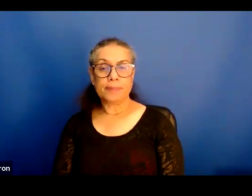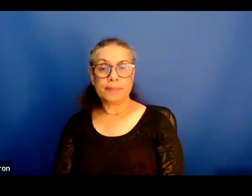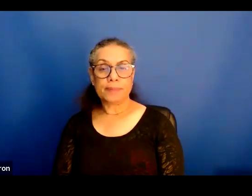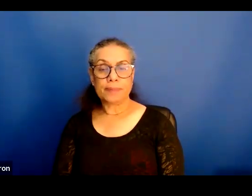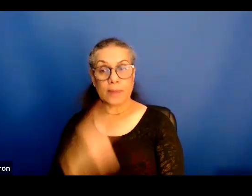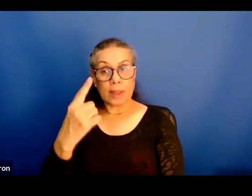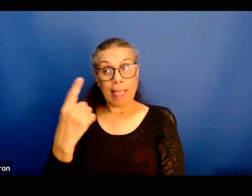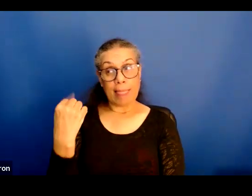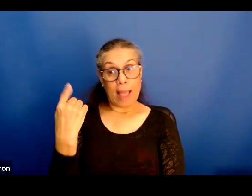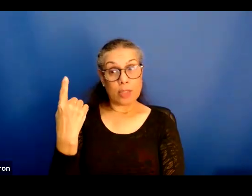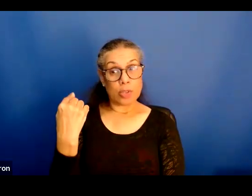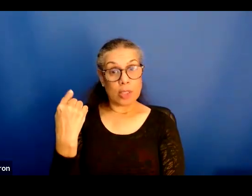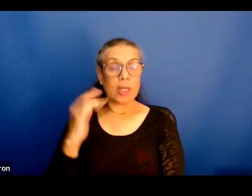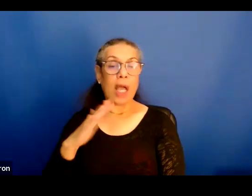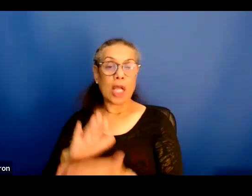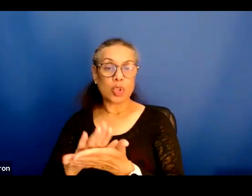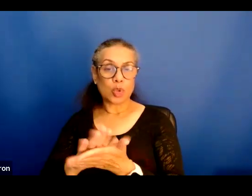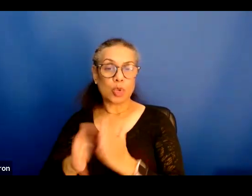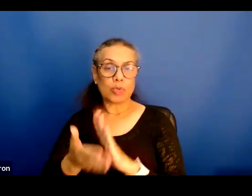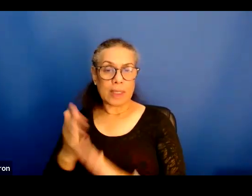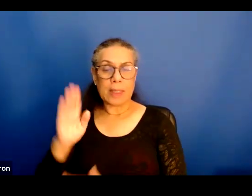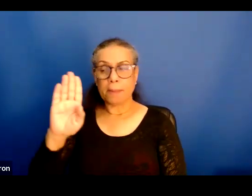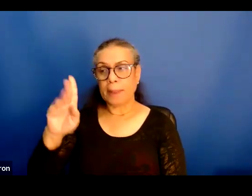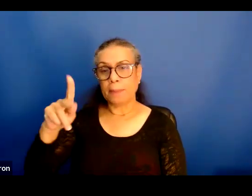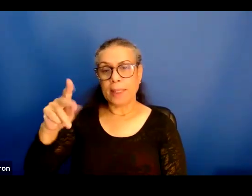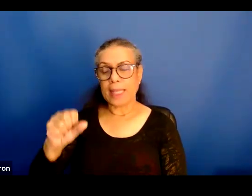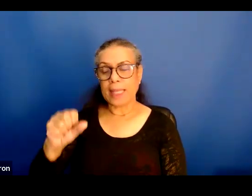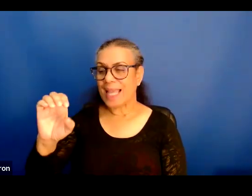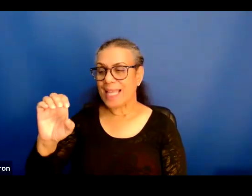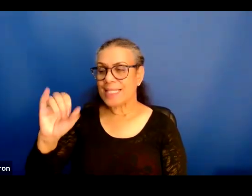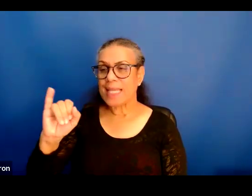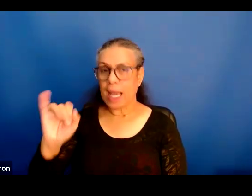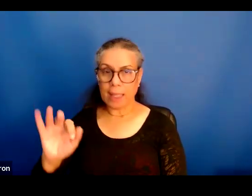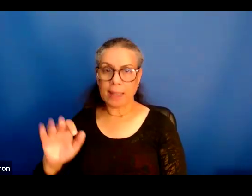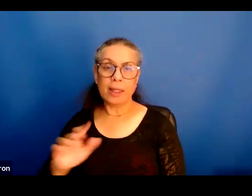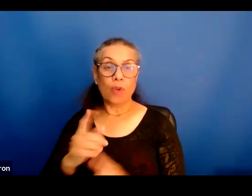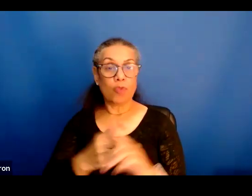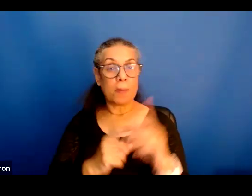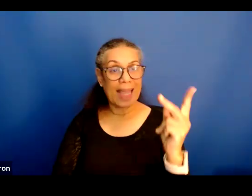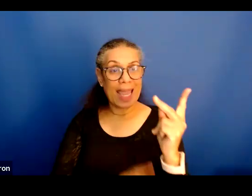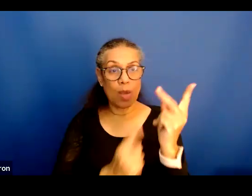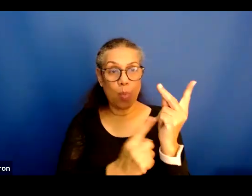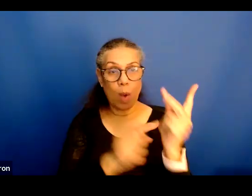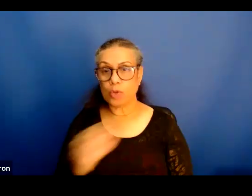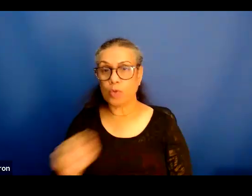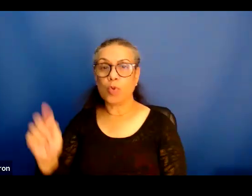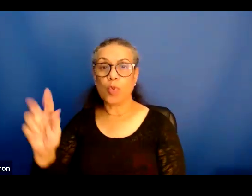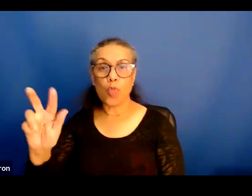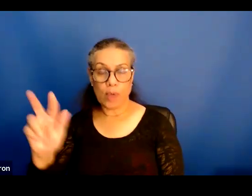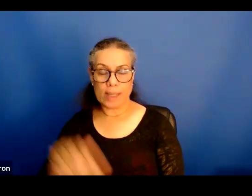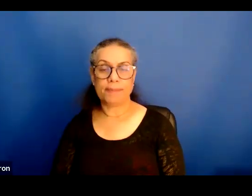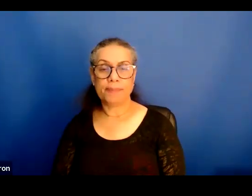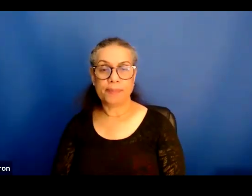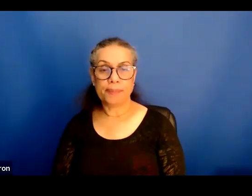Just 1 year ago, our school operated BPS SEI strand classrooms from K1 through grade 3.